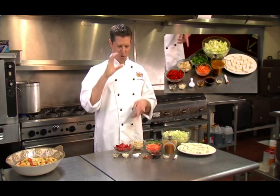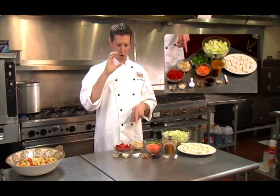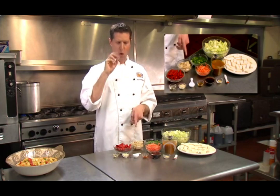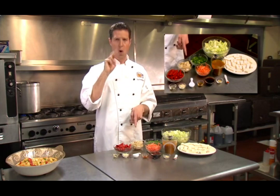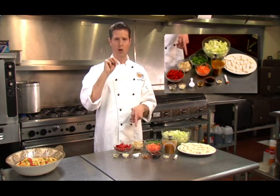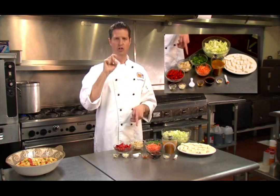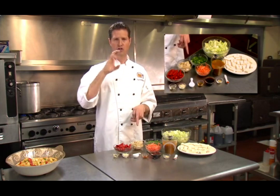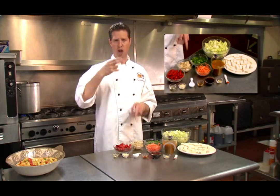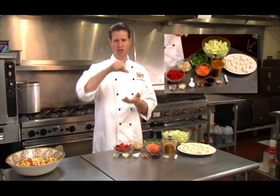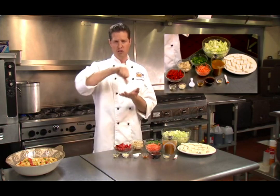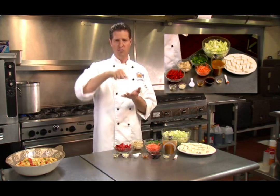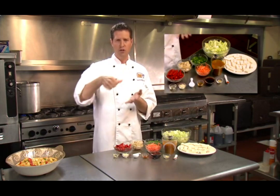mixture.